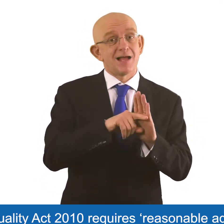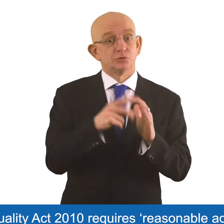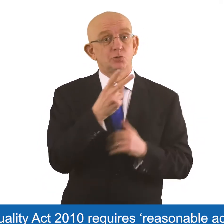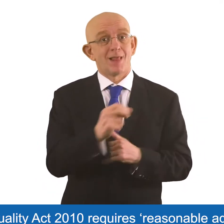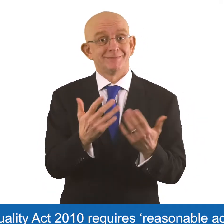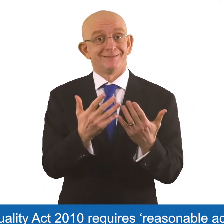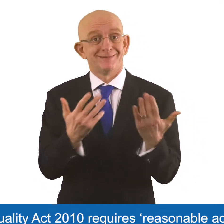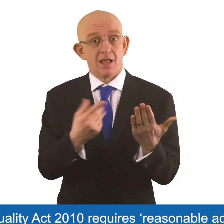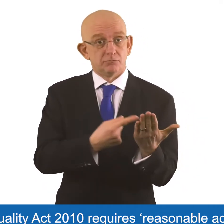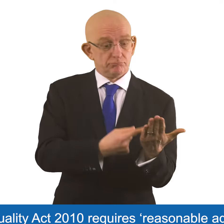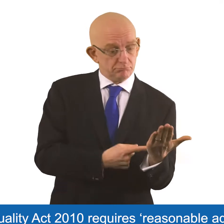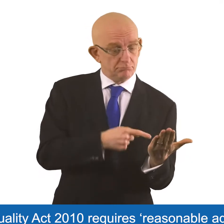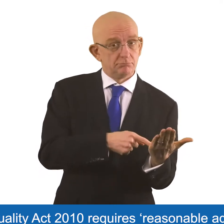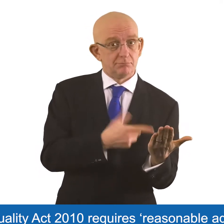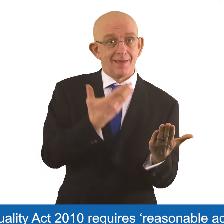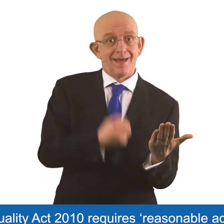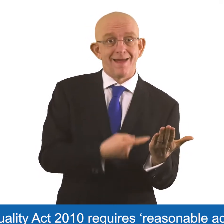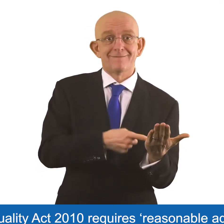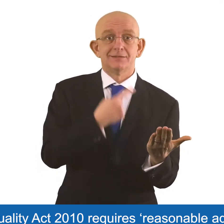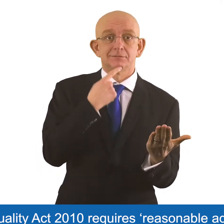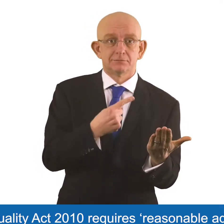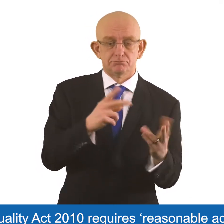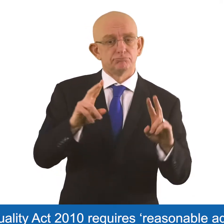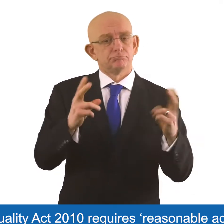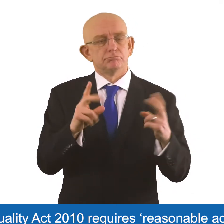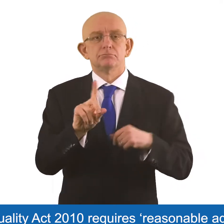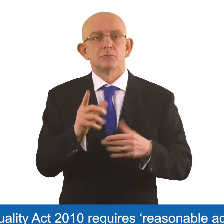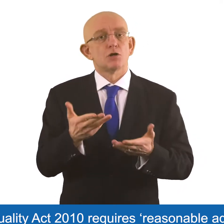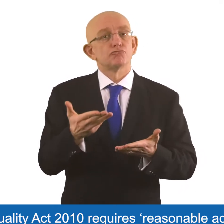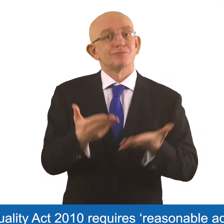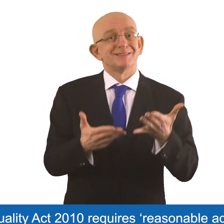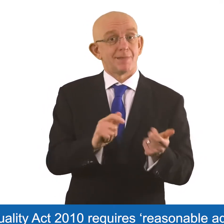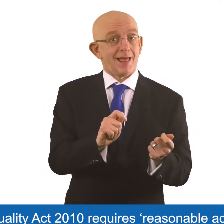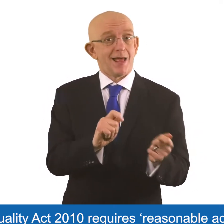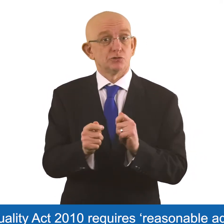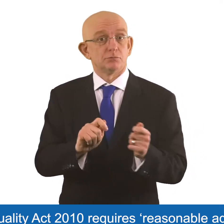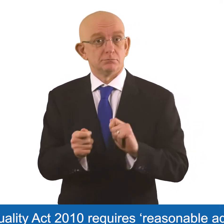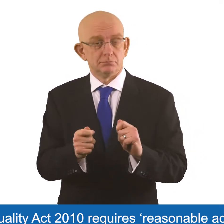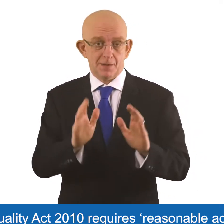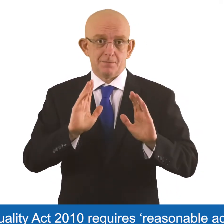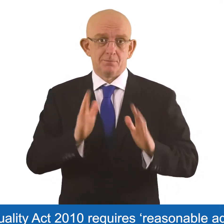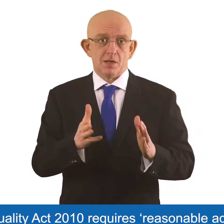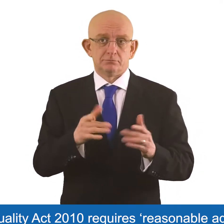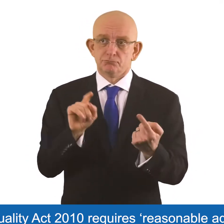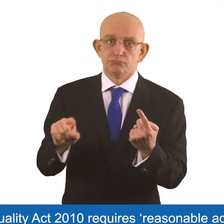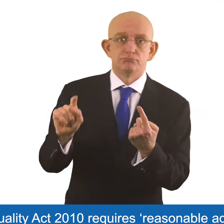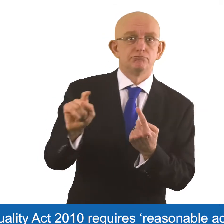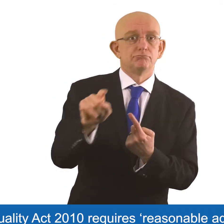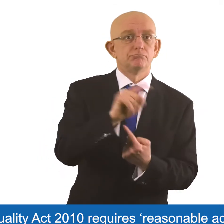7. The Equality Act 2010 requires reasonable adjustments to be made by a wide range of